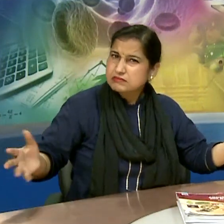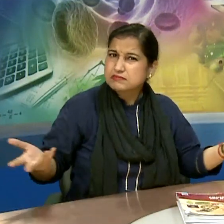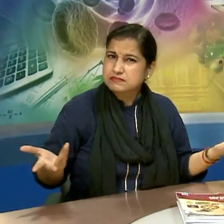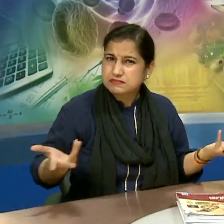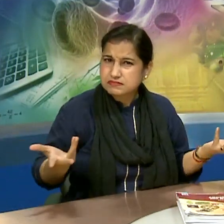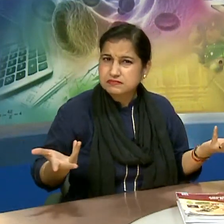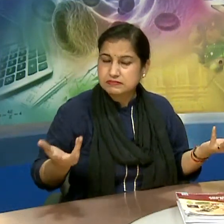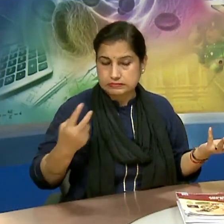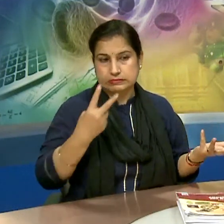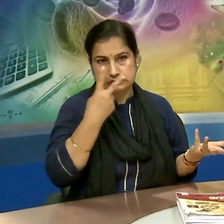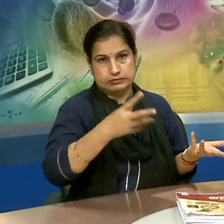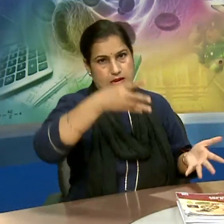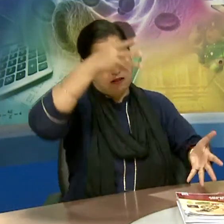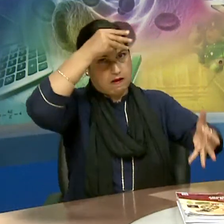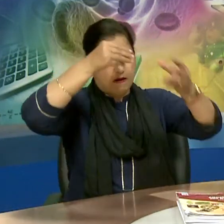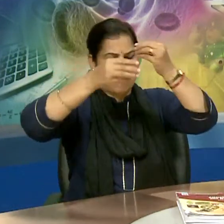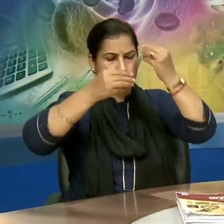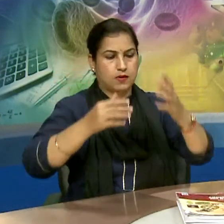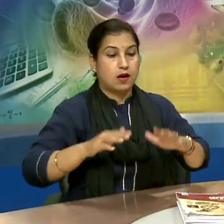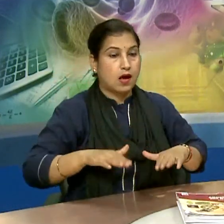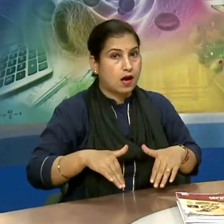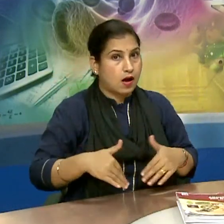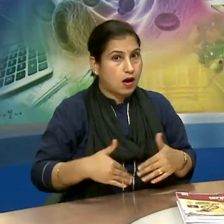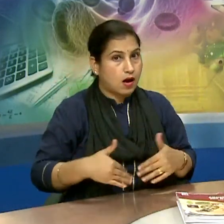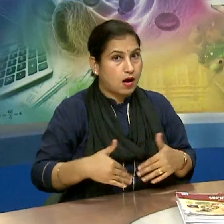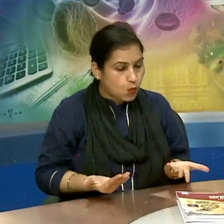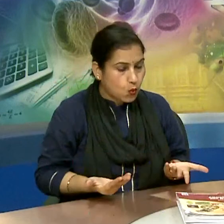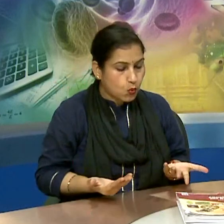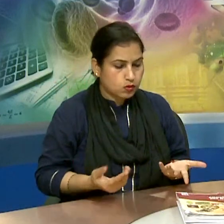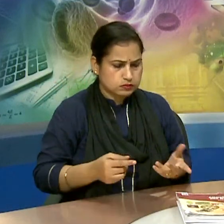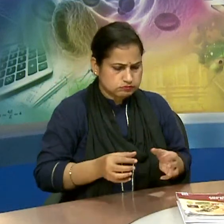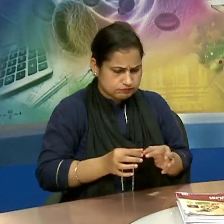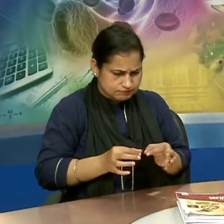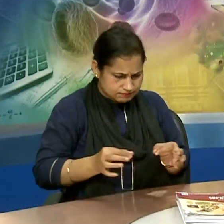Let's learn what it is and how to measure.